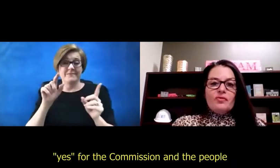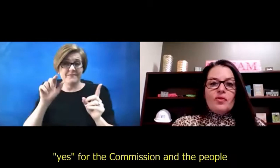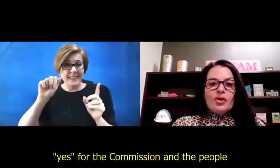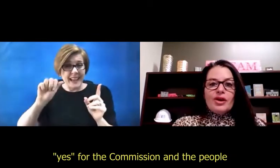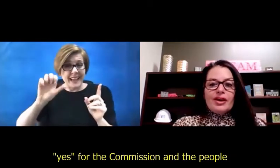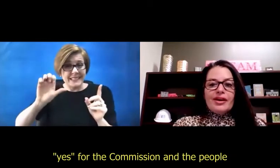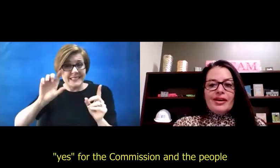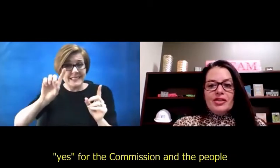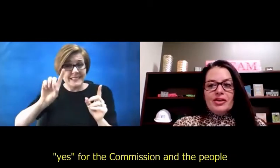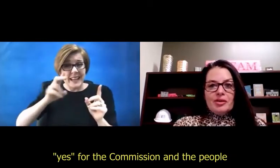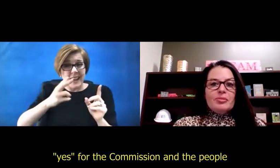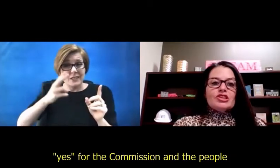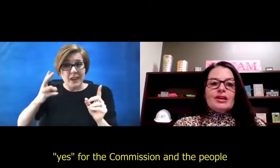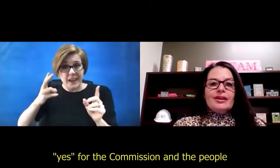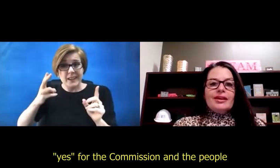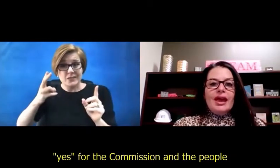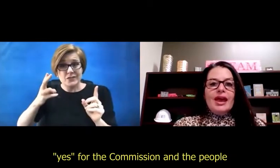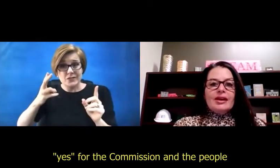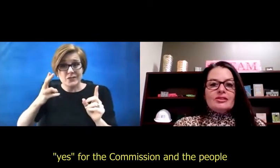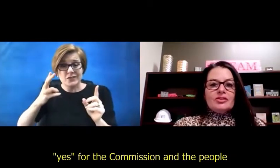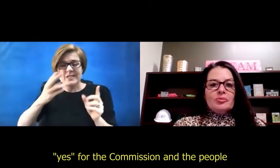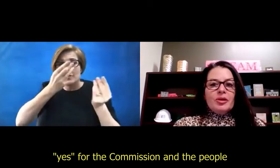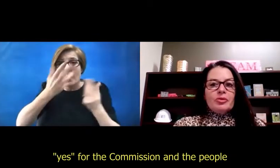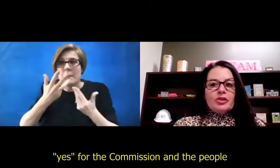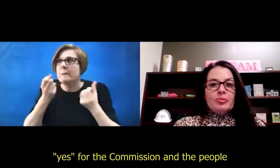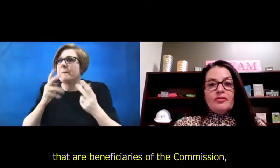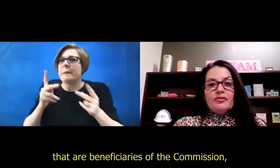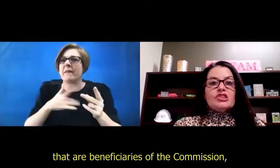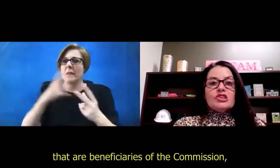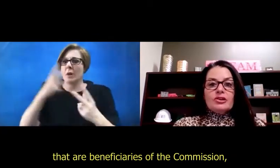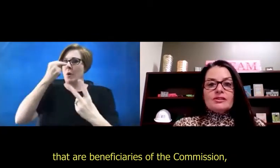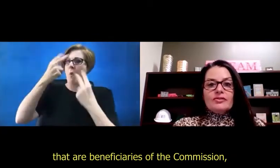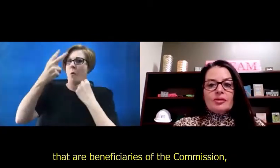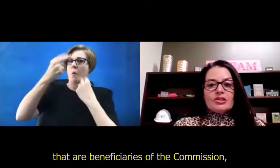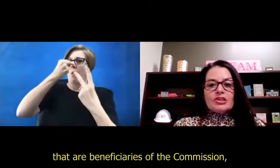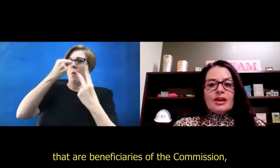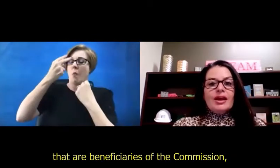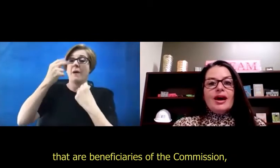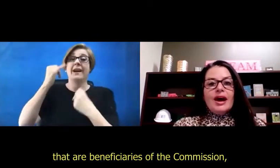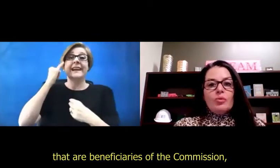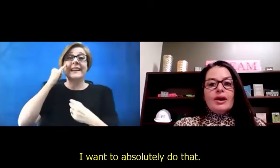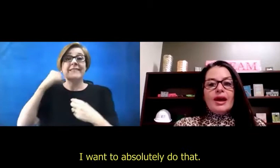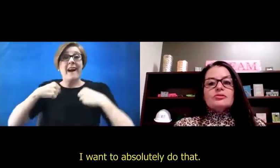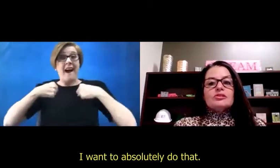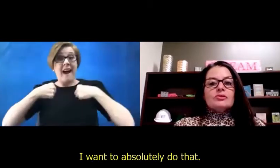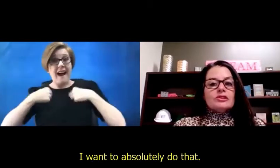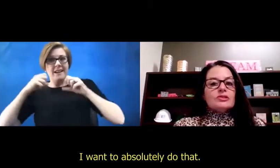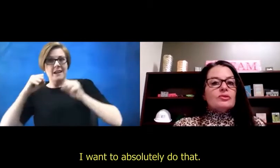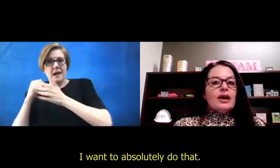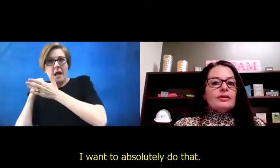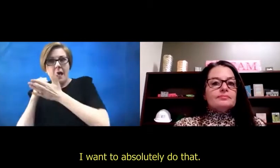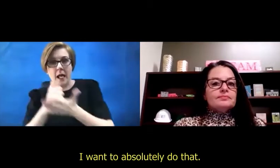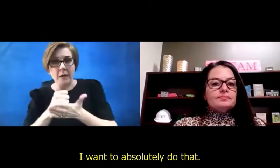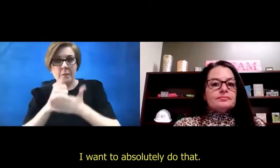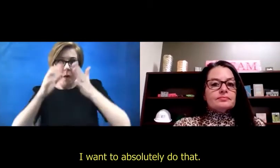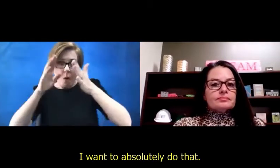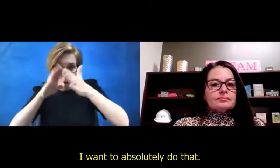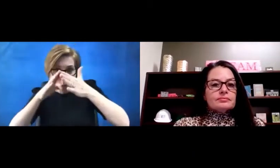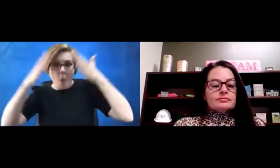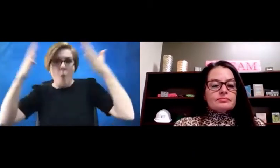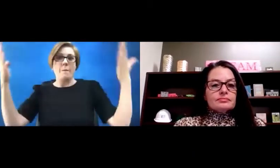yes for the commission and the people that are beneficiaries of the commission, I want to absolutely do that.